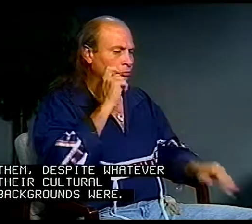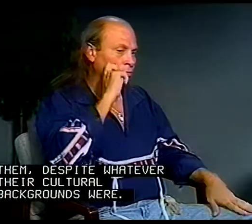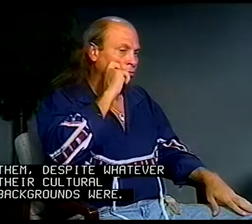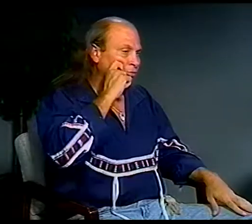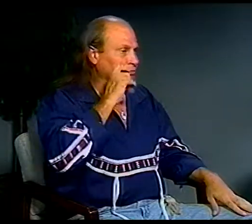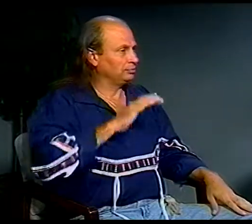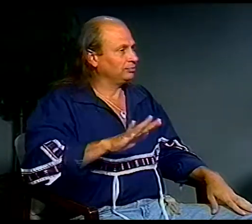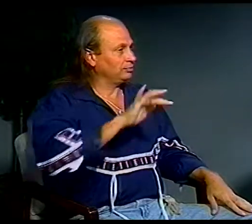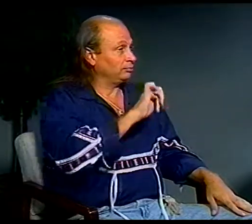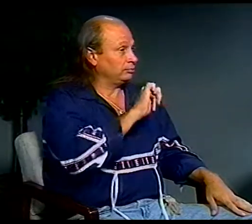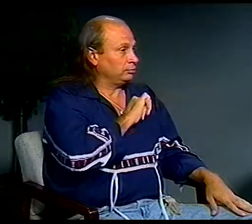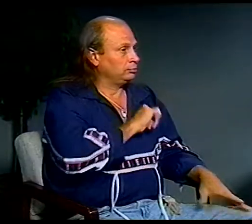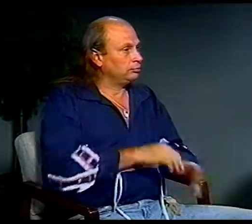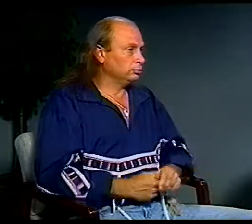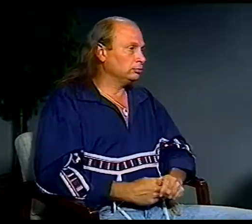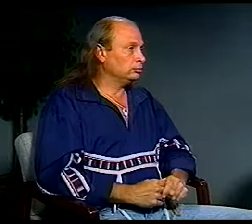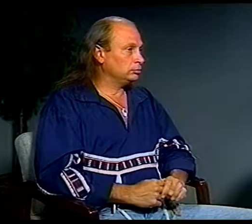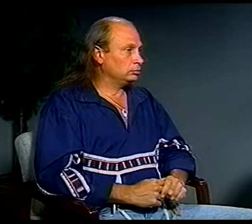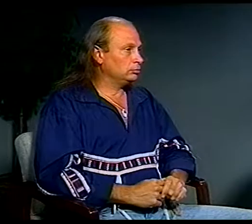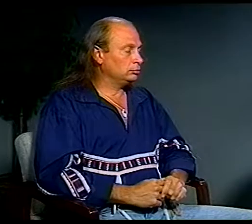cultural backgrounds were.